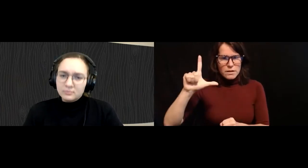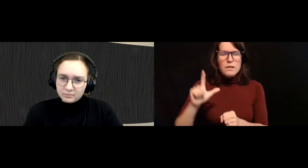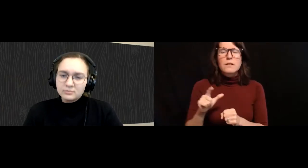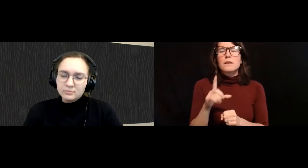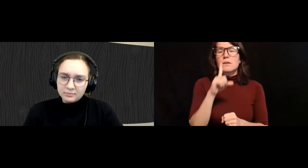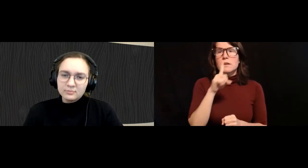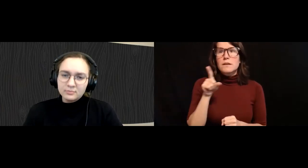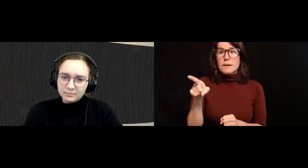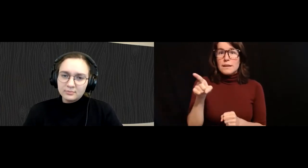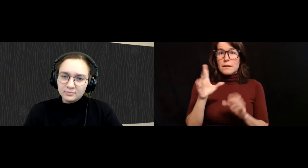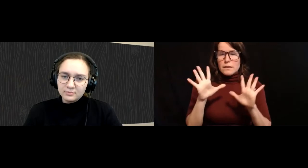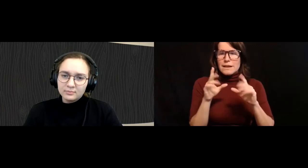it PRTL.